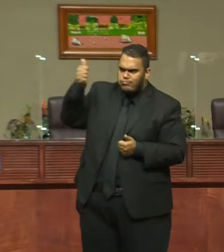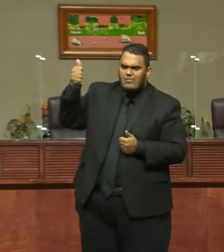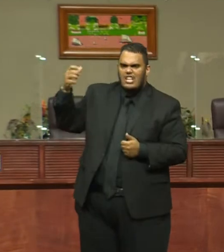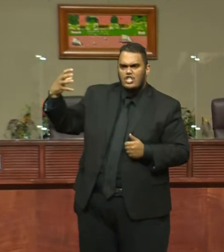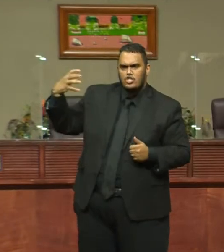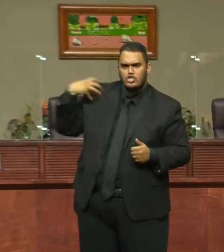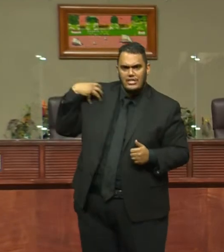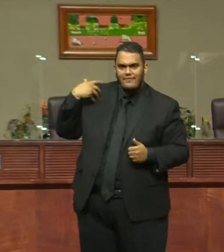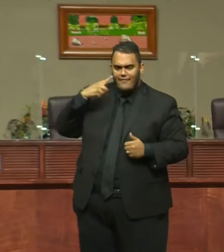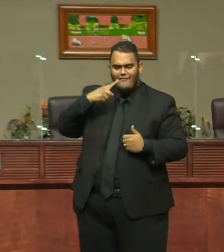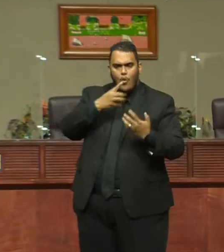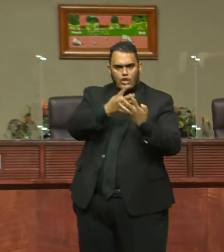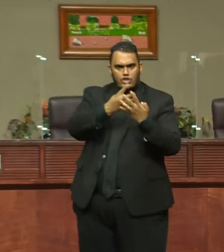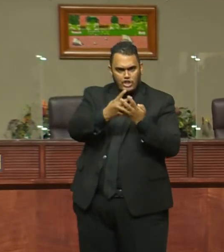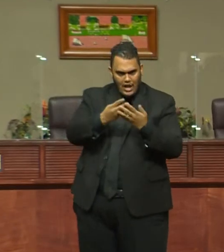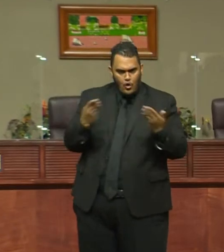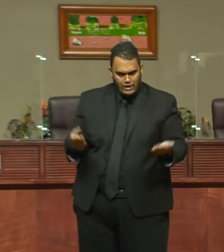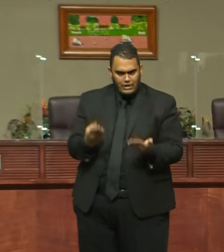concerning that.